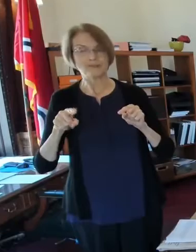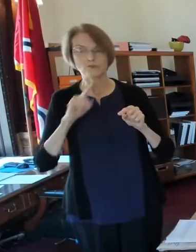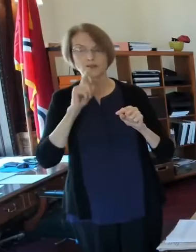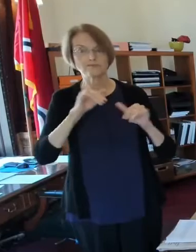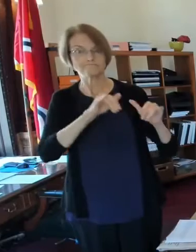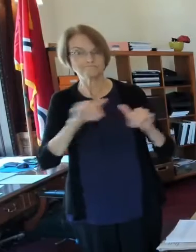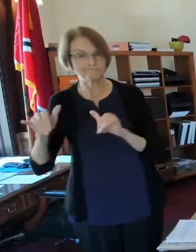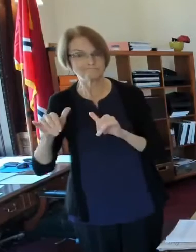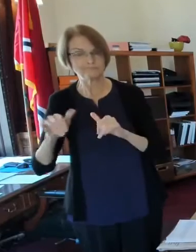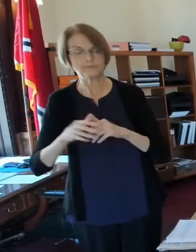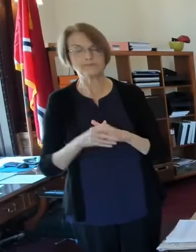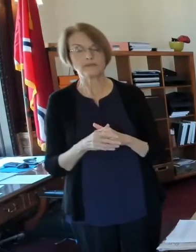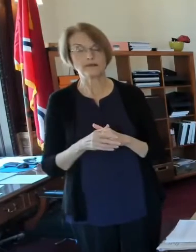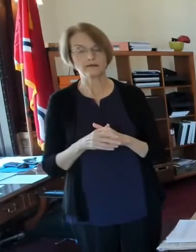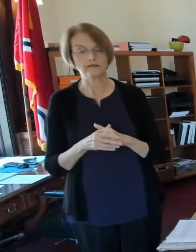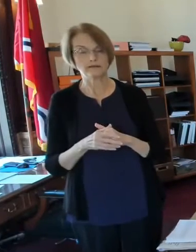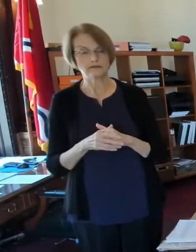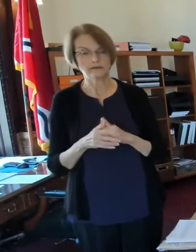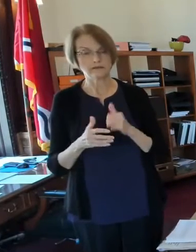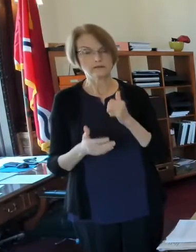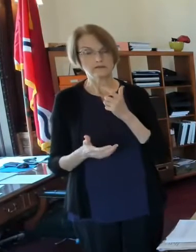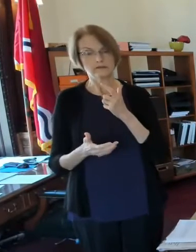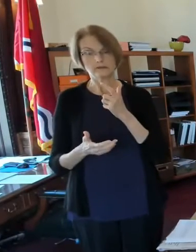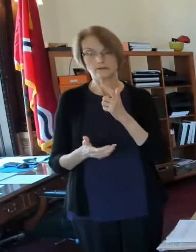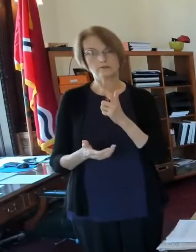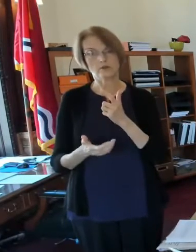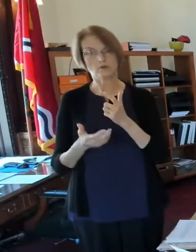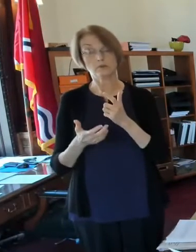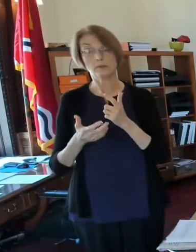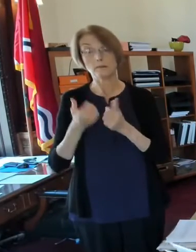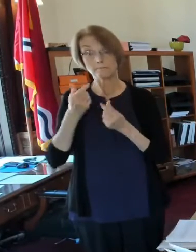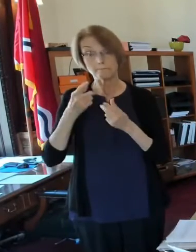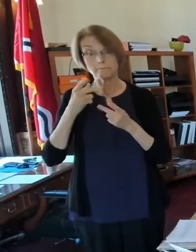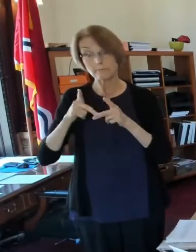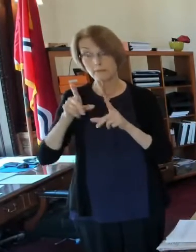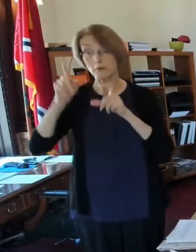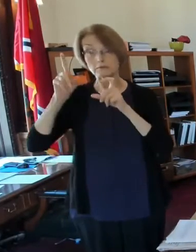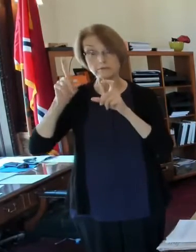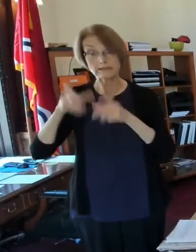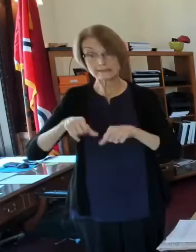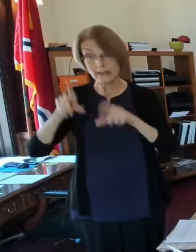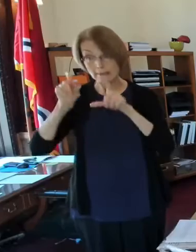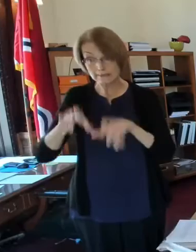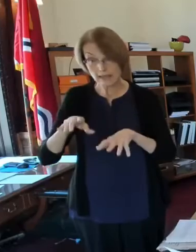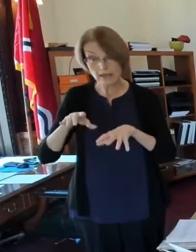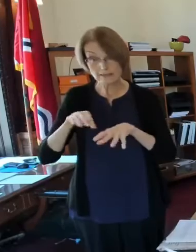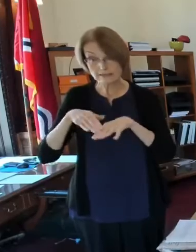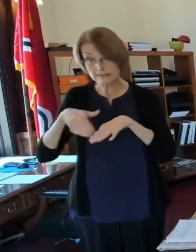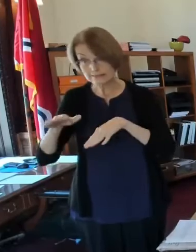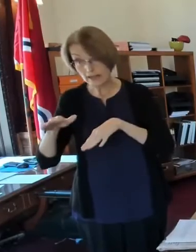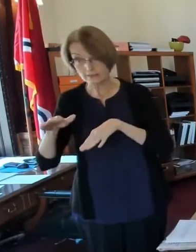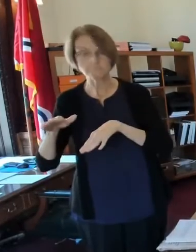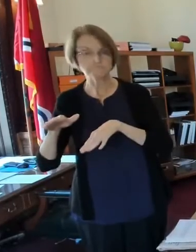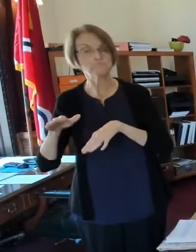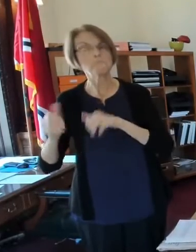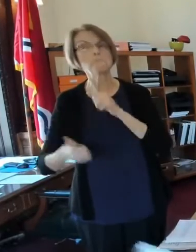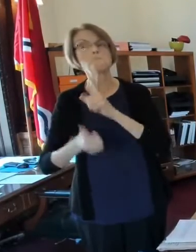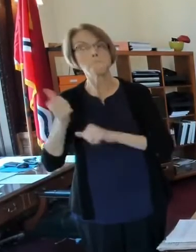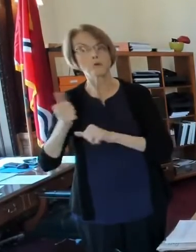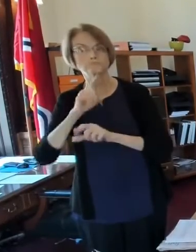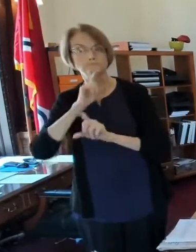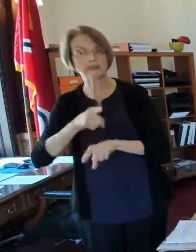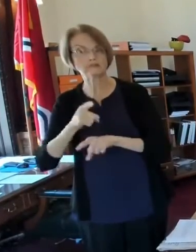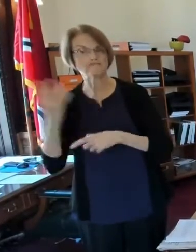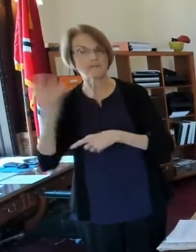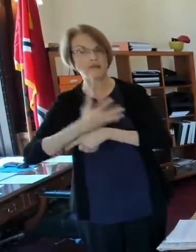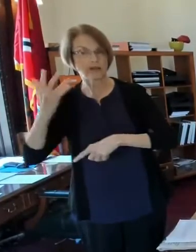We are getting most of the tests back in, almost everybody gets their tests back within 5 days.